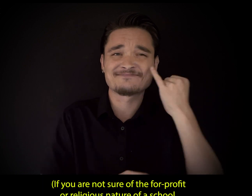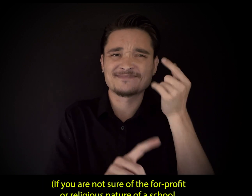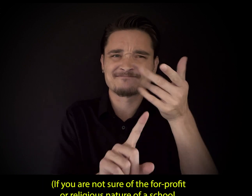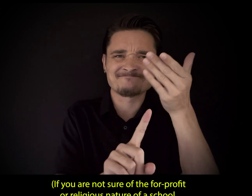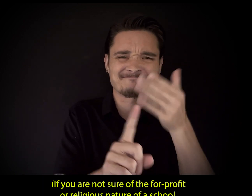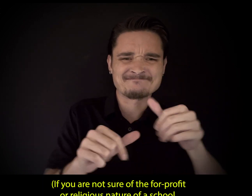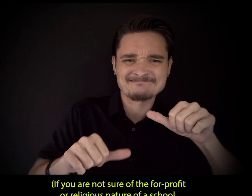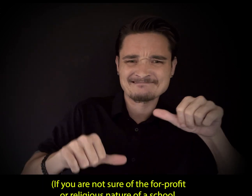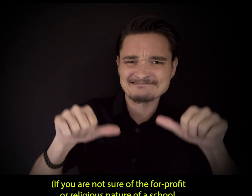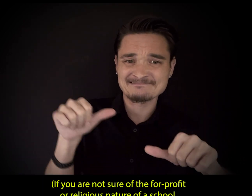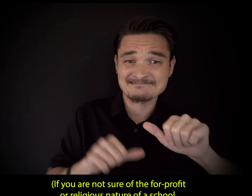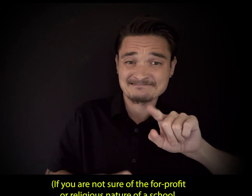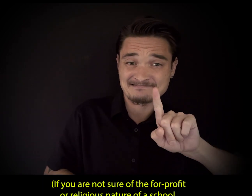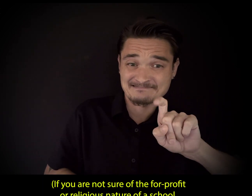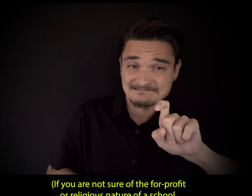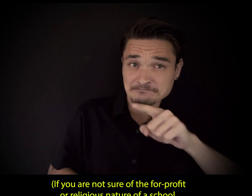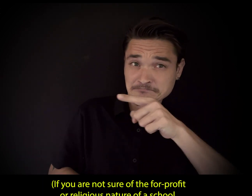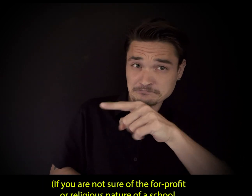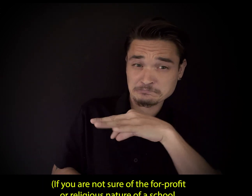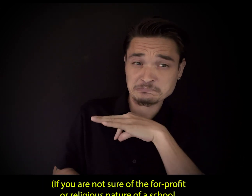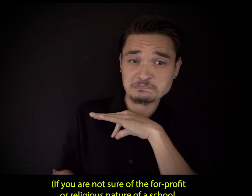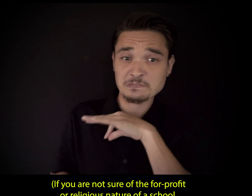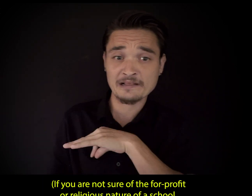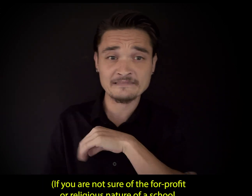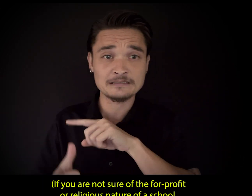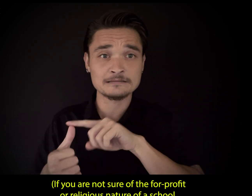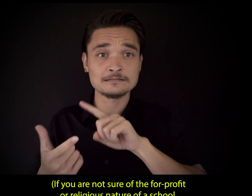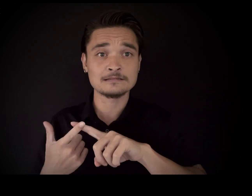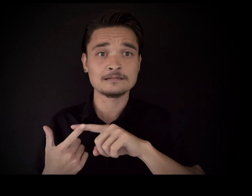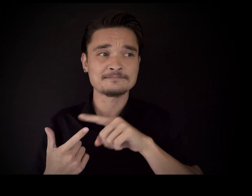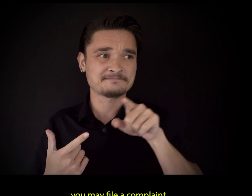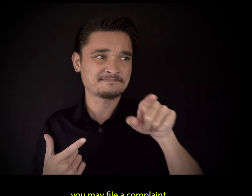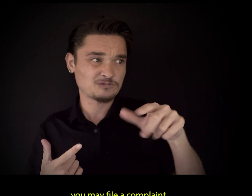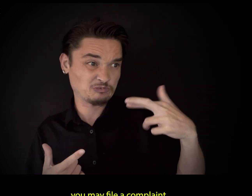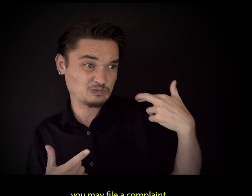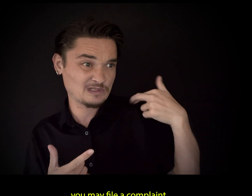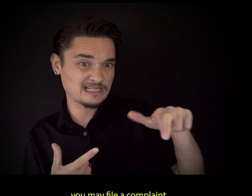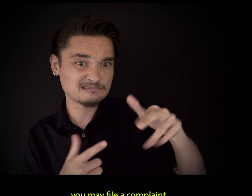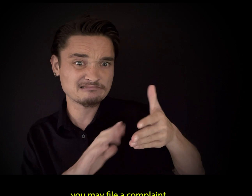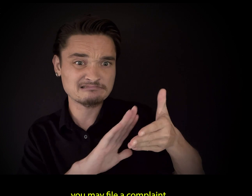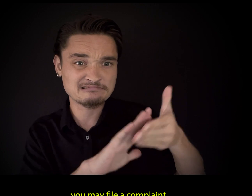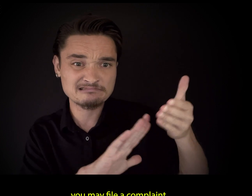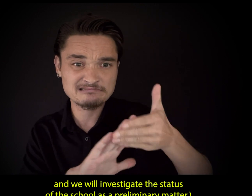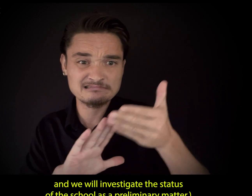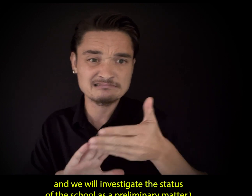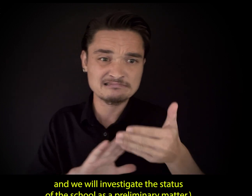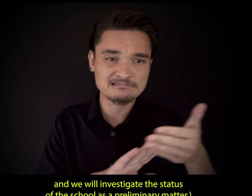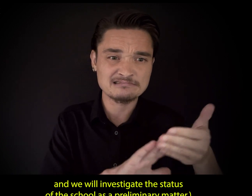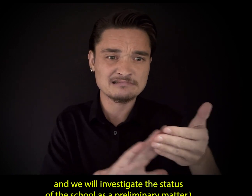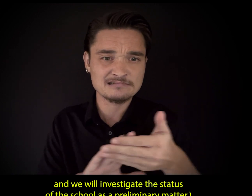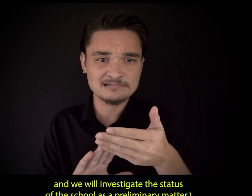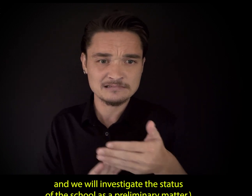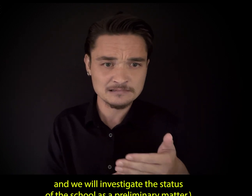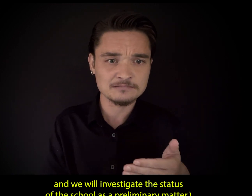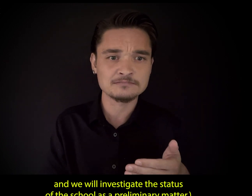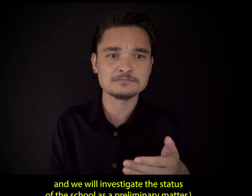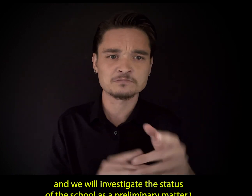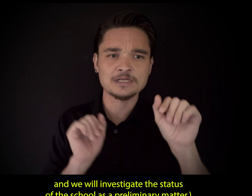If you are not sure of the for-profit or religious nature of a school, you may file a complaint, and we will investigate the status of the